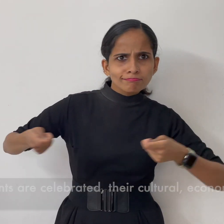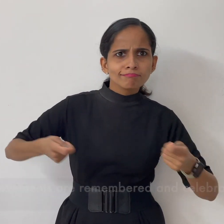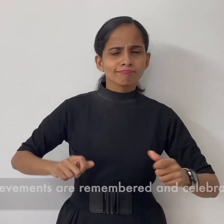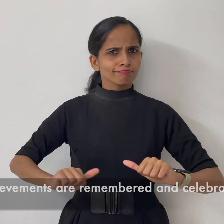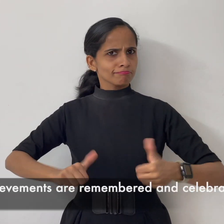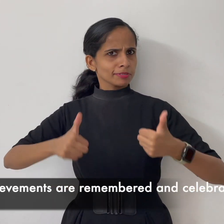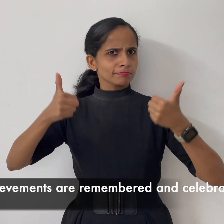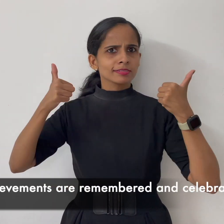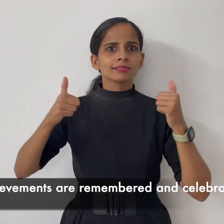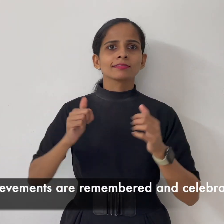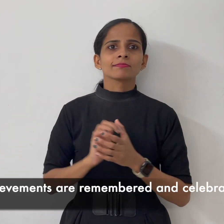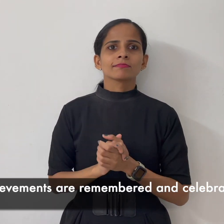economic,